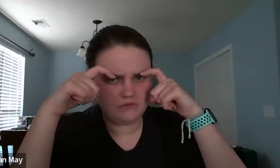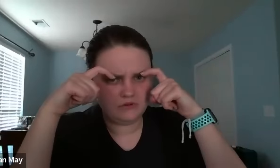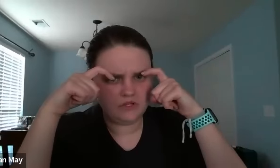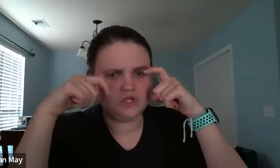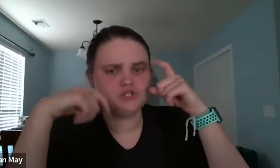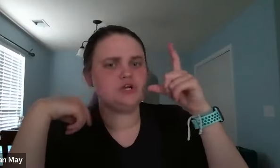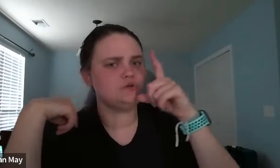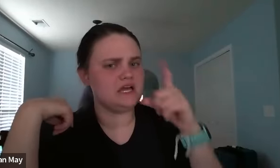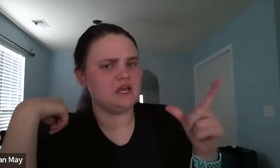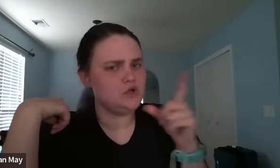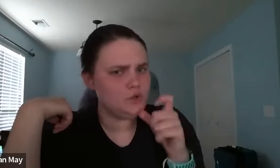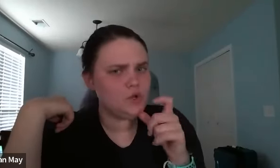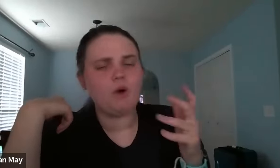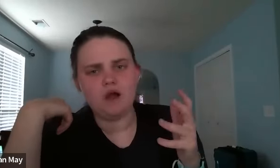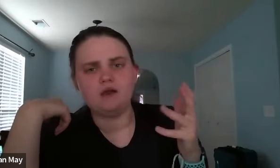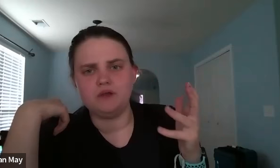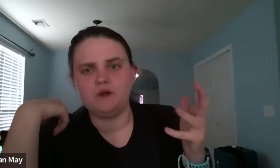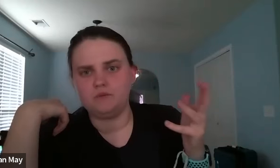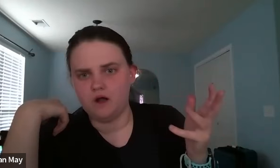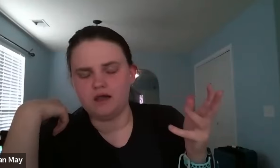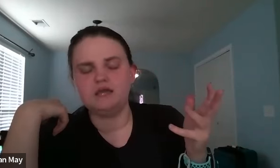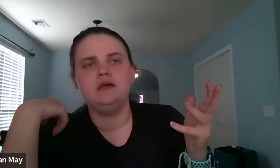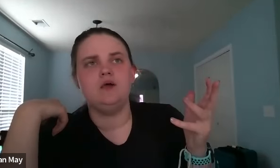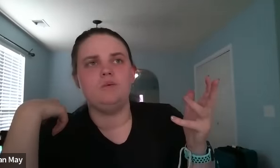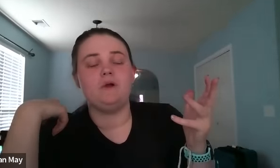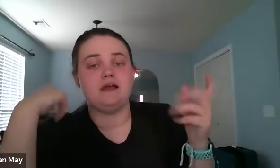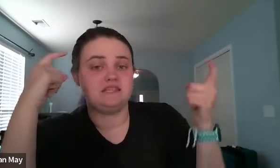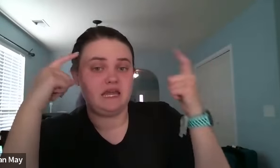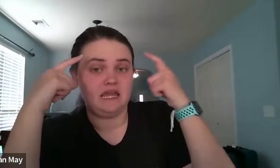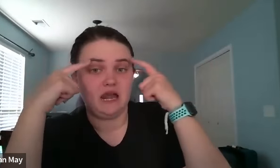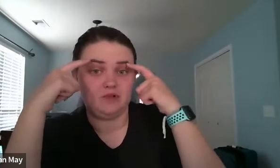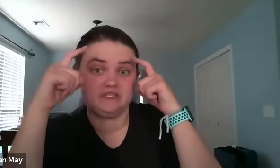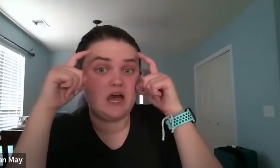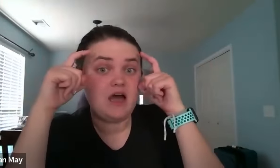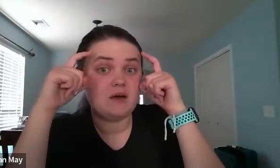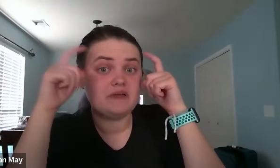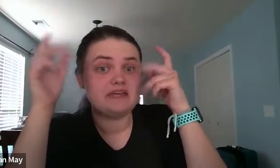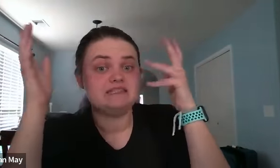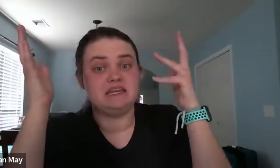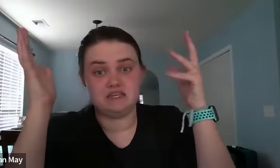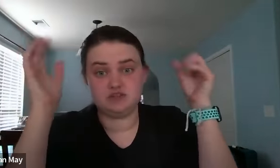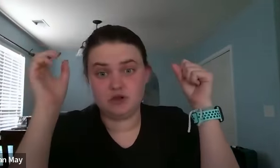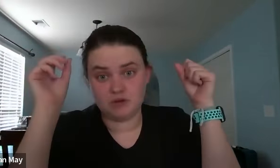down shows like a who, a what, a when, where, why. Whereas an eyebrows up is like a yes or no